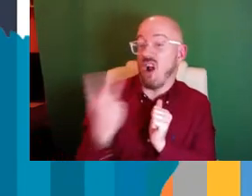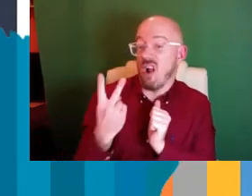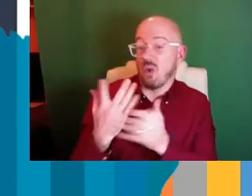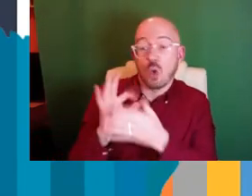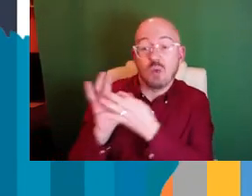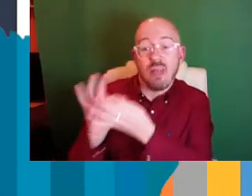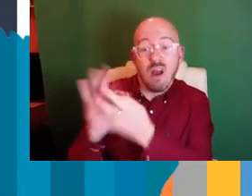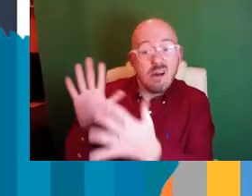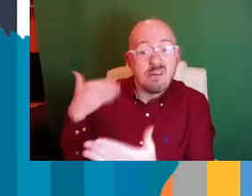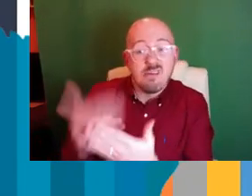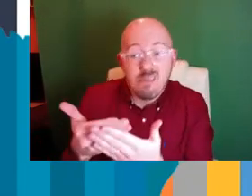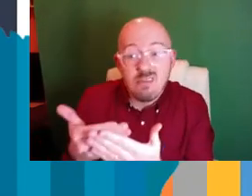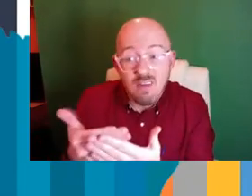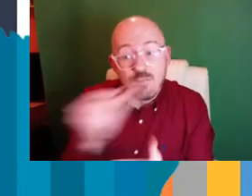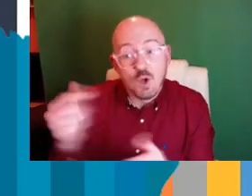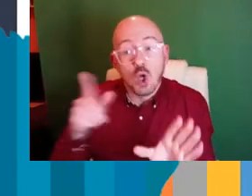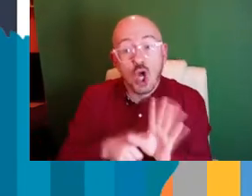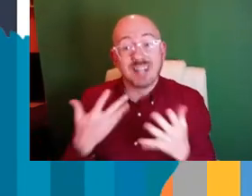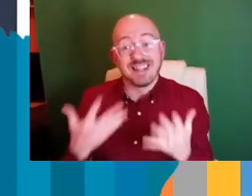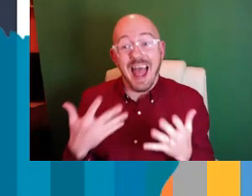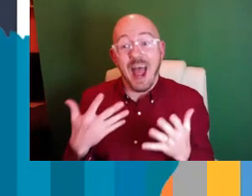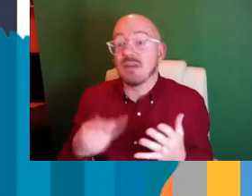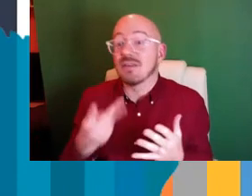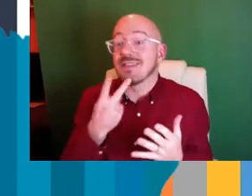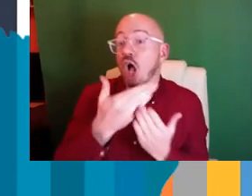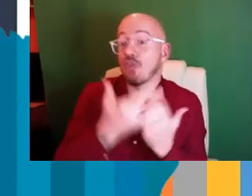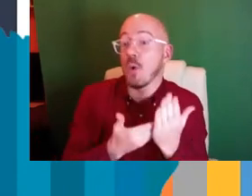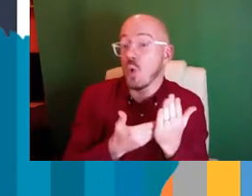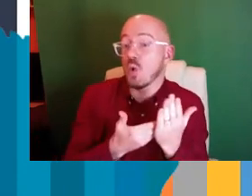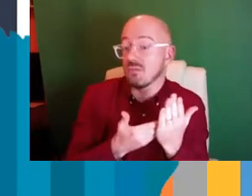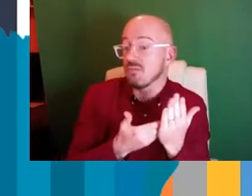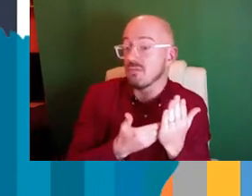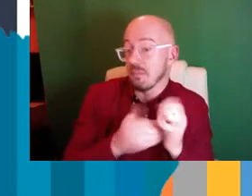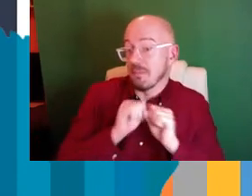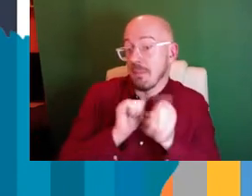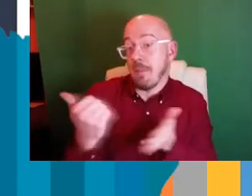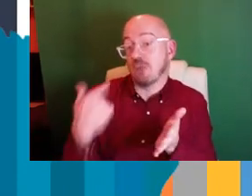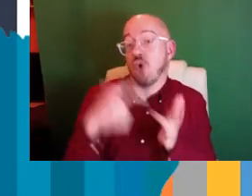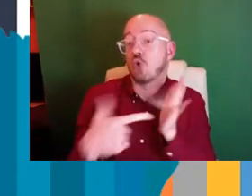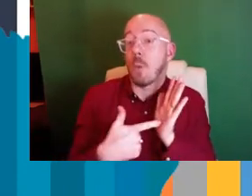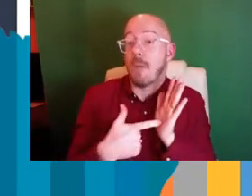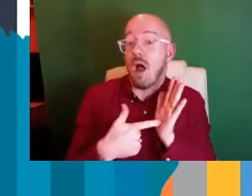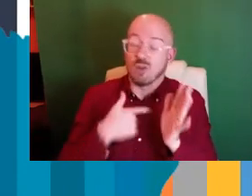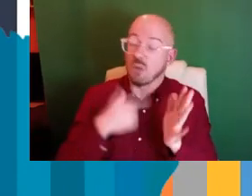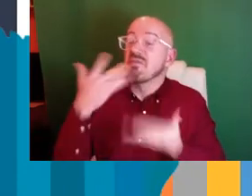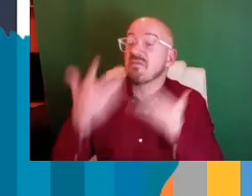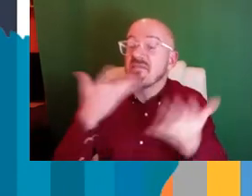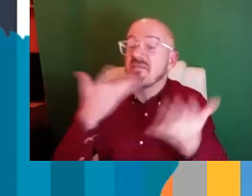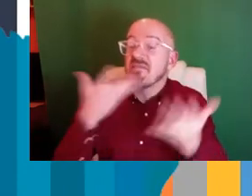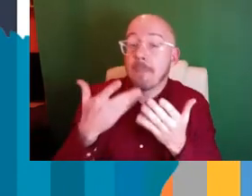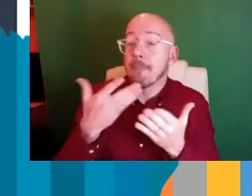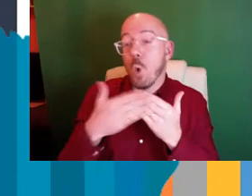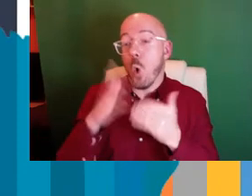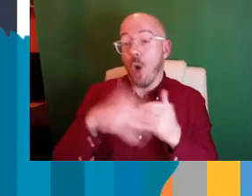ensuring the inclusion of BSL in deaf education. And this is a project that Rachel O'Neill and I have worked on for a few years now. We've just